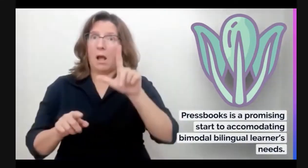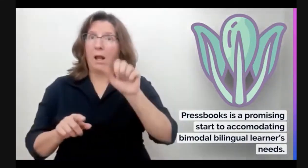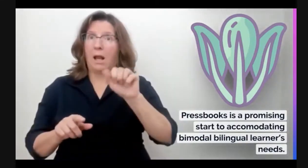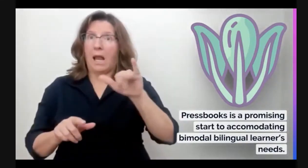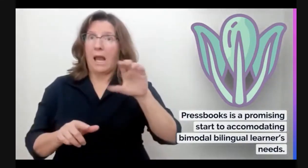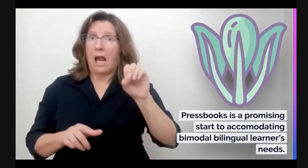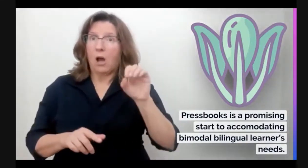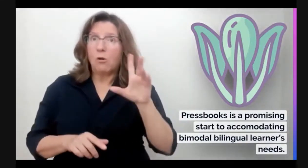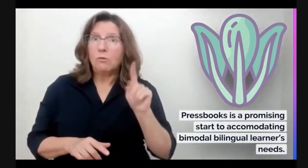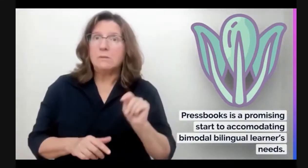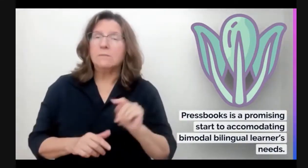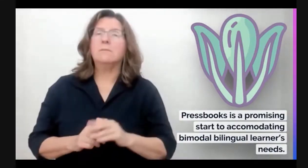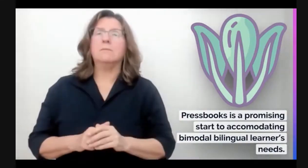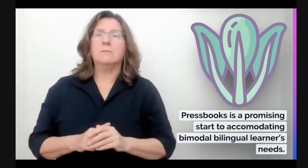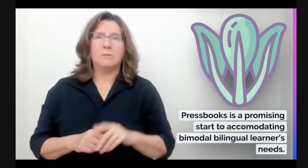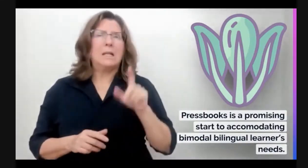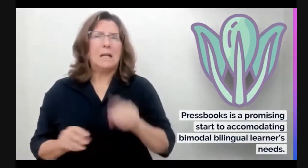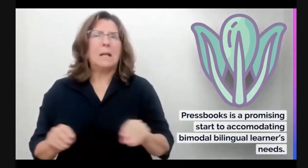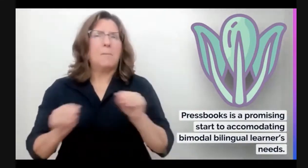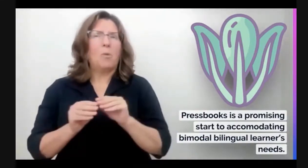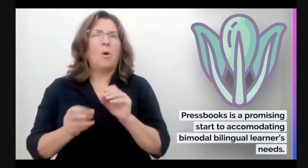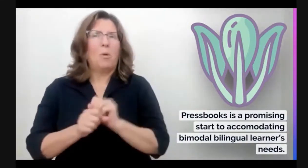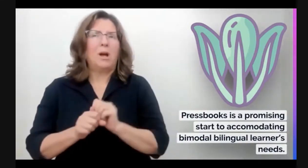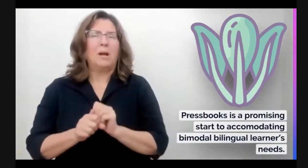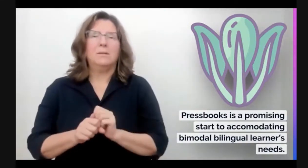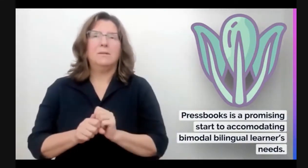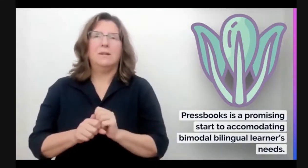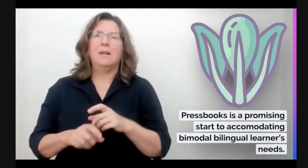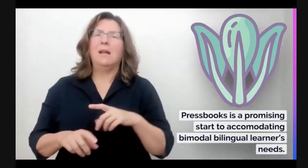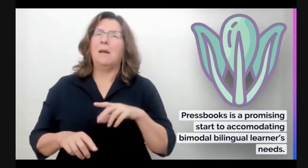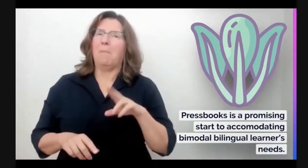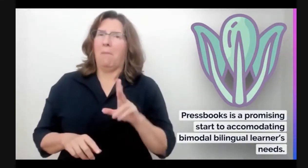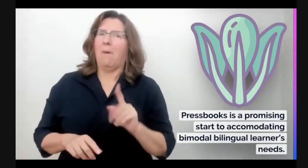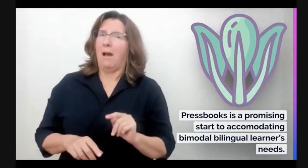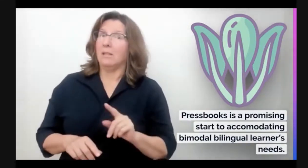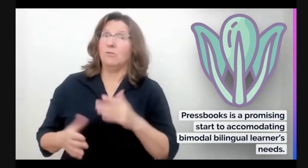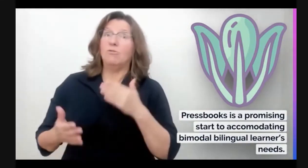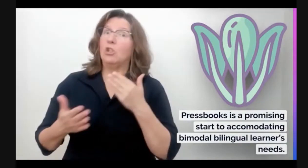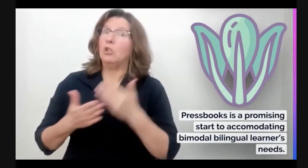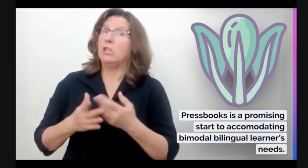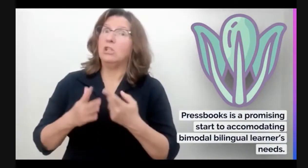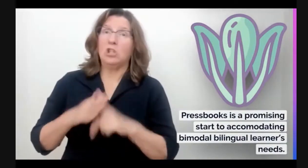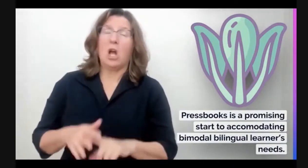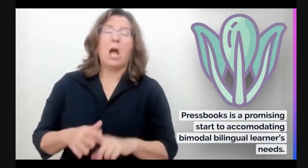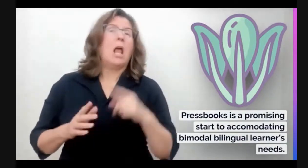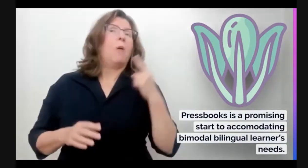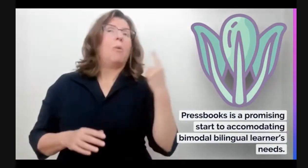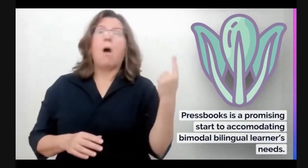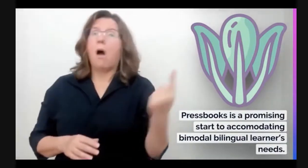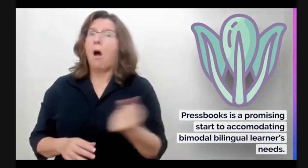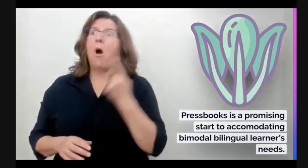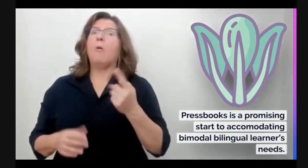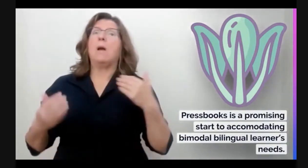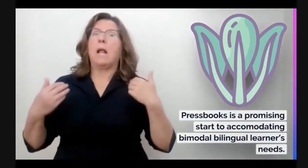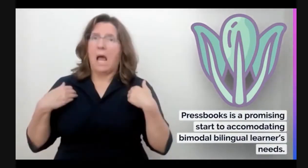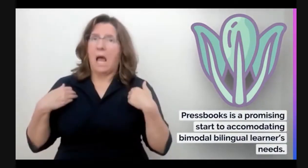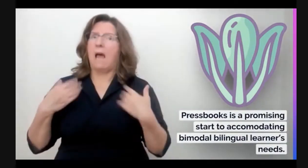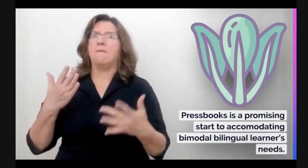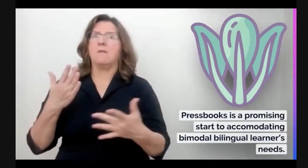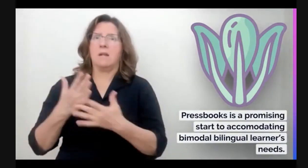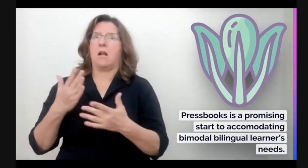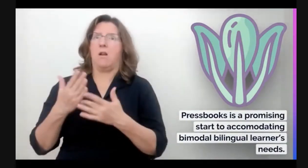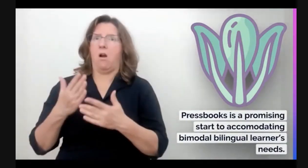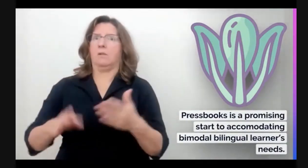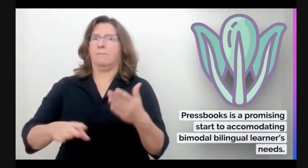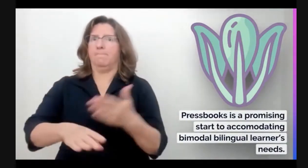H5P features and layout options, to name a few. But it's a good